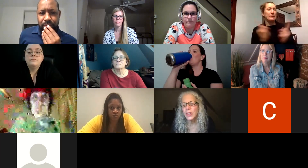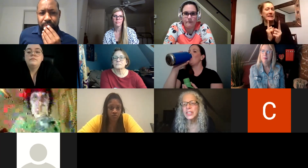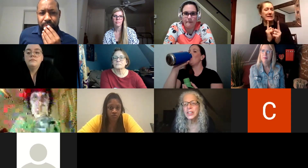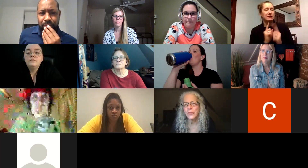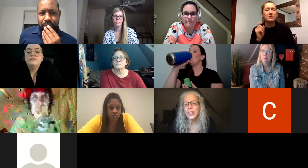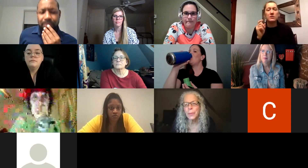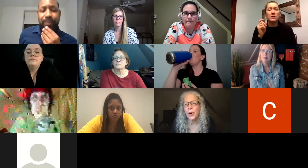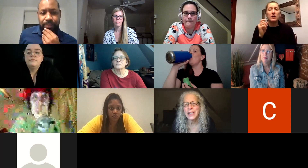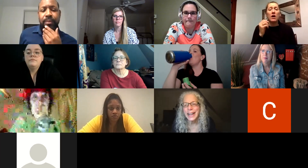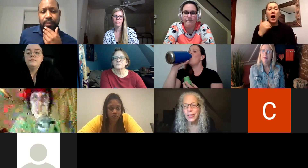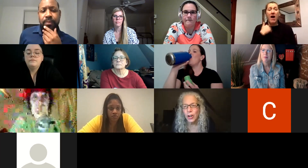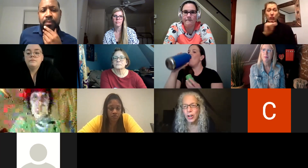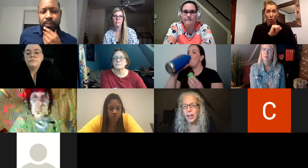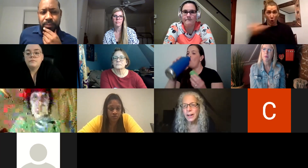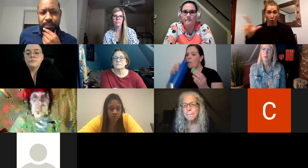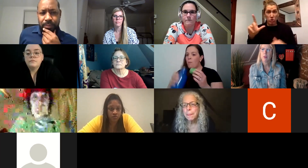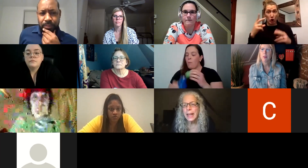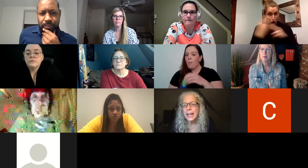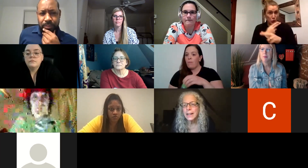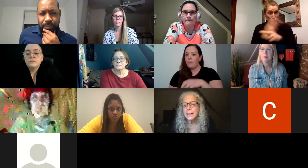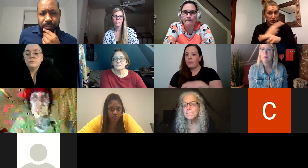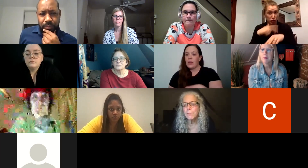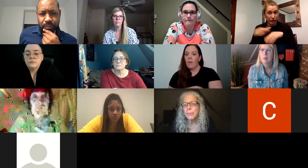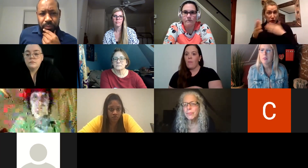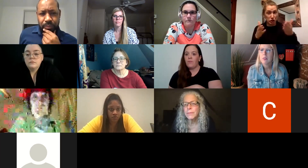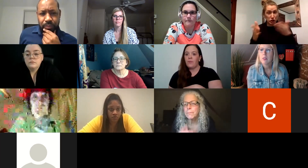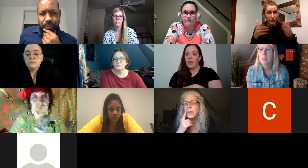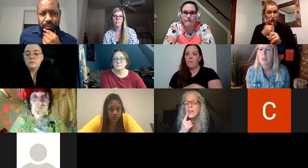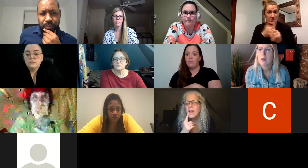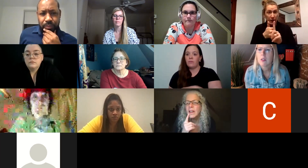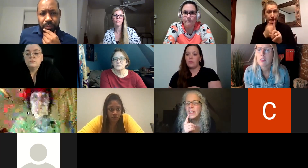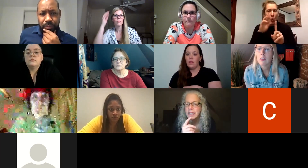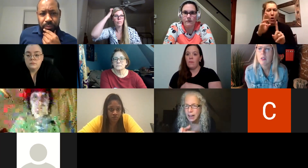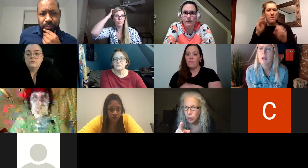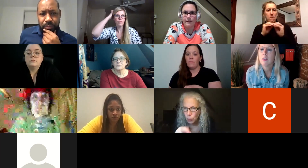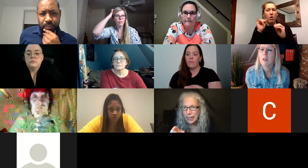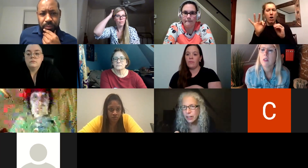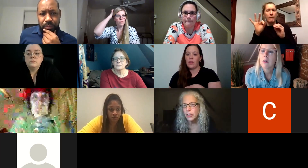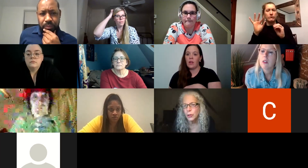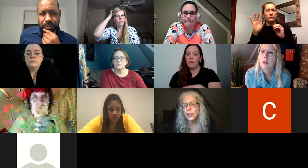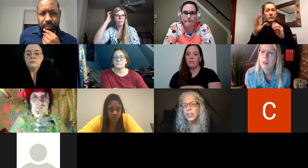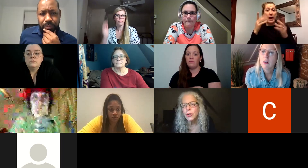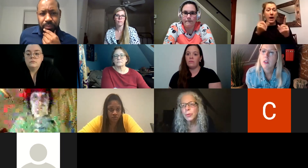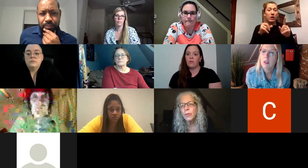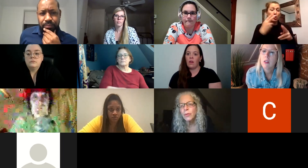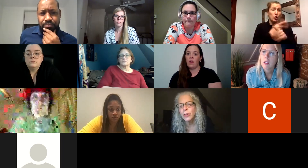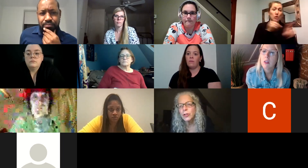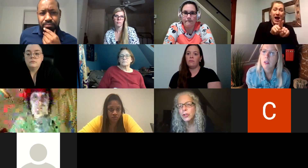this is the first time we're all together. And does everyone here use the interpreter referral